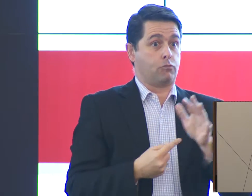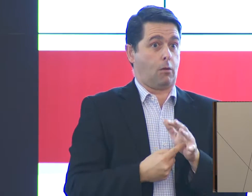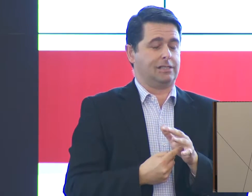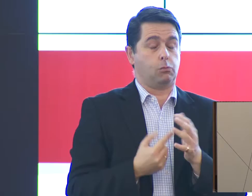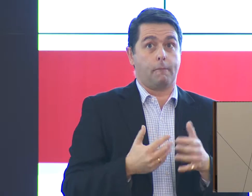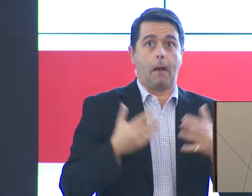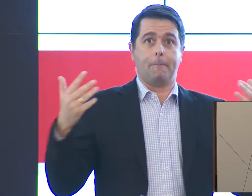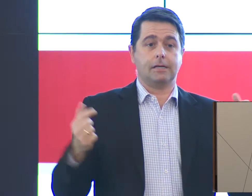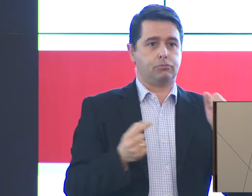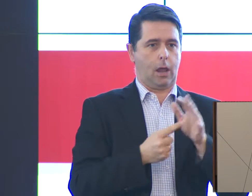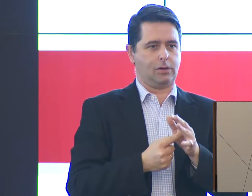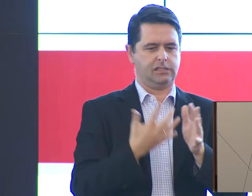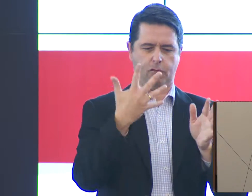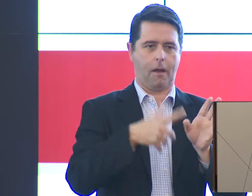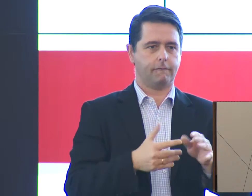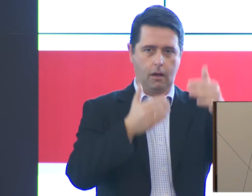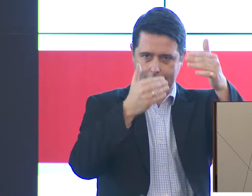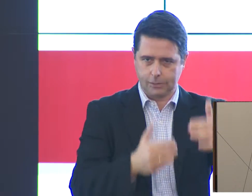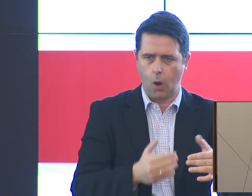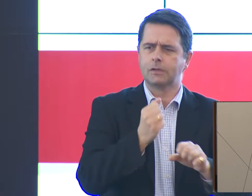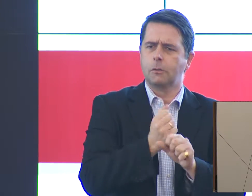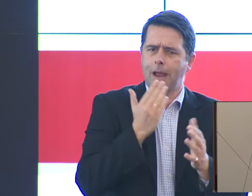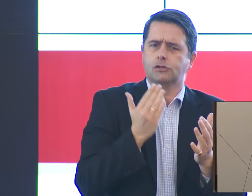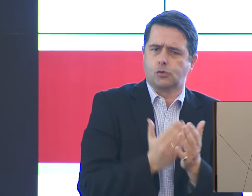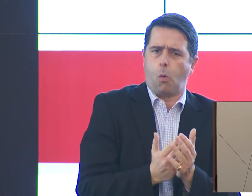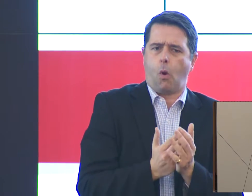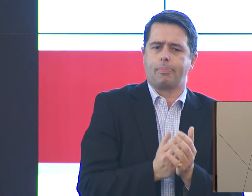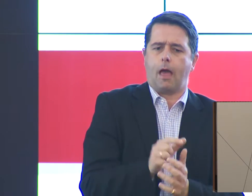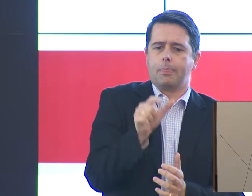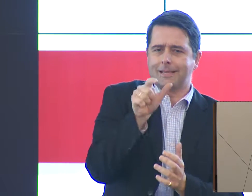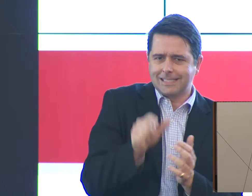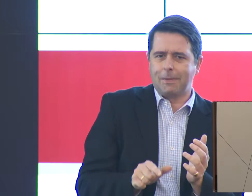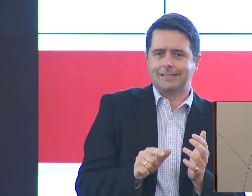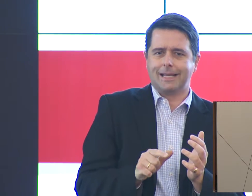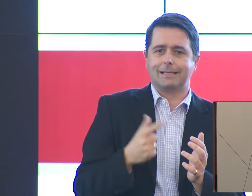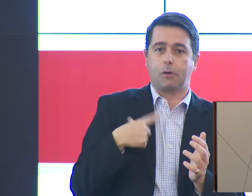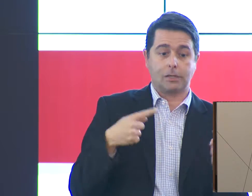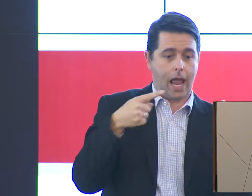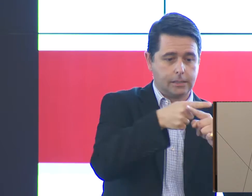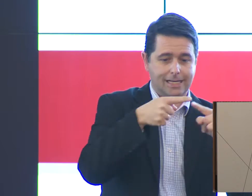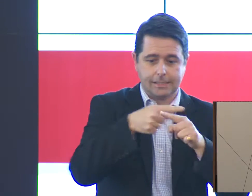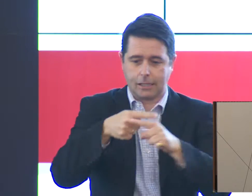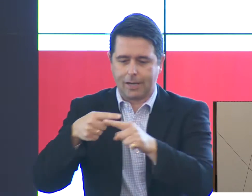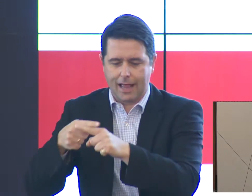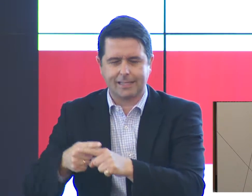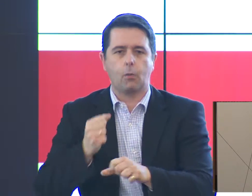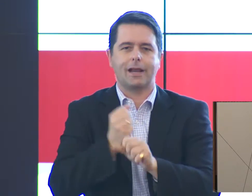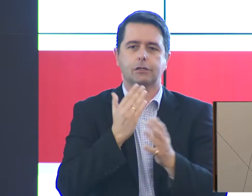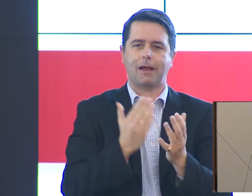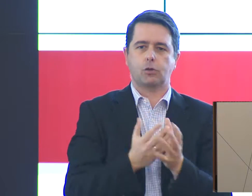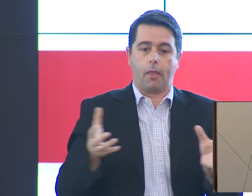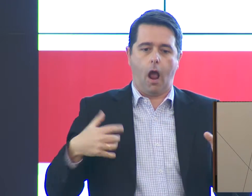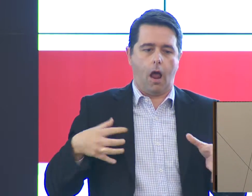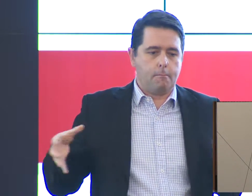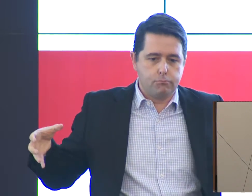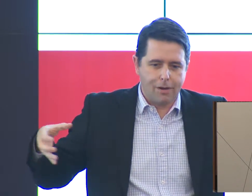they're included, women with disabilities. So the biggest priority for me in the next 5 years is to ensure that the person with a disability,